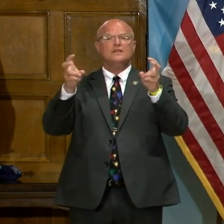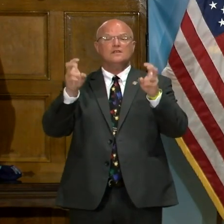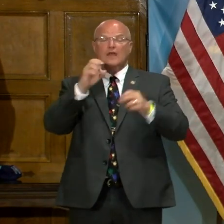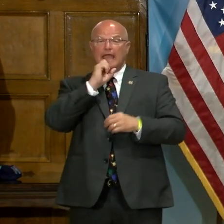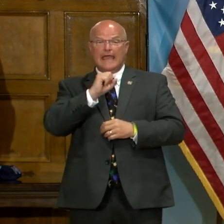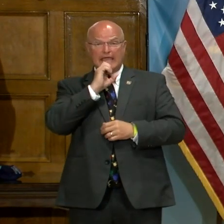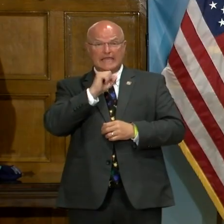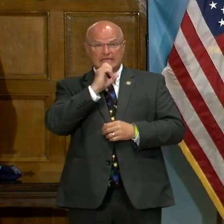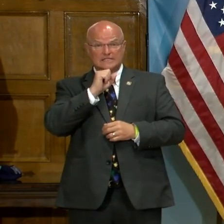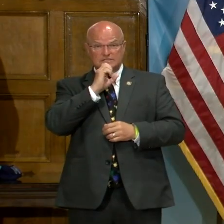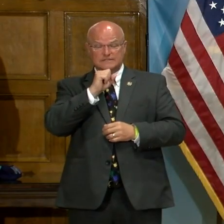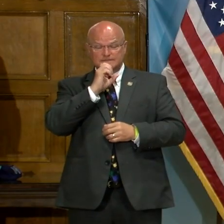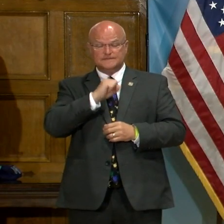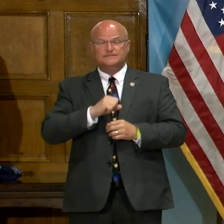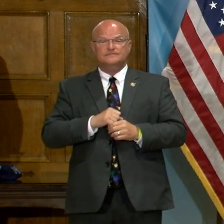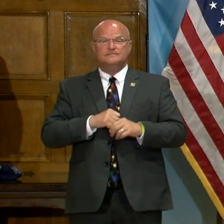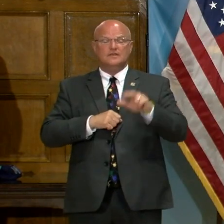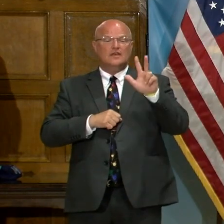of age,